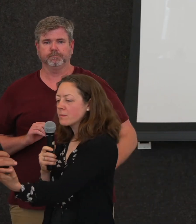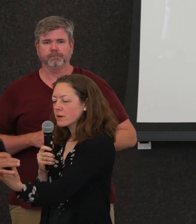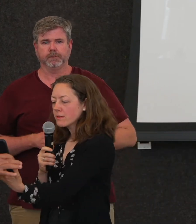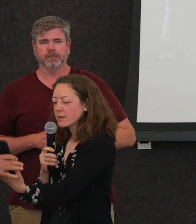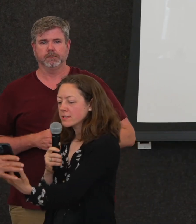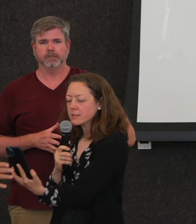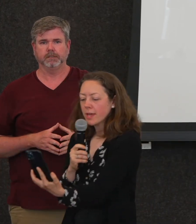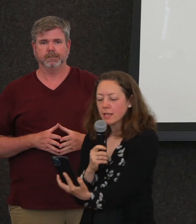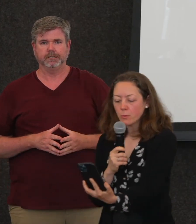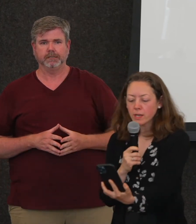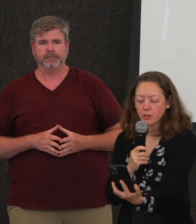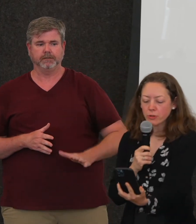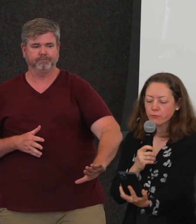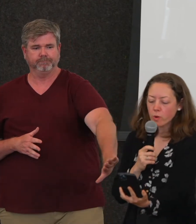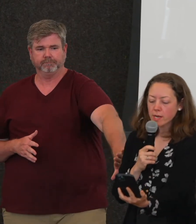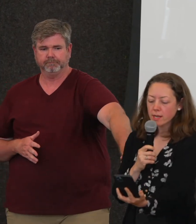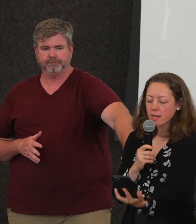gateway number is